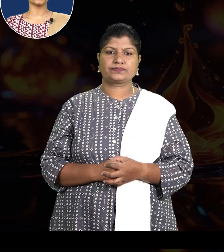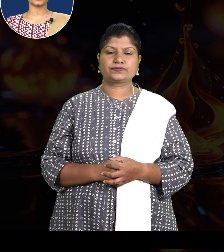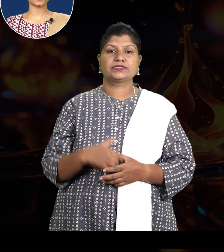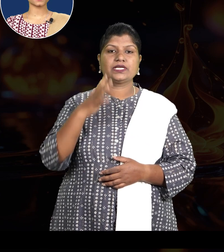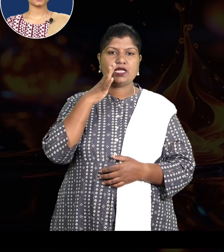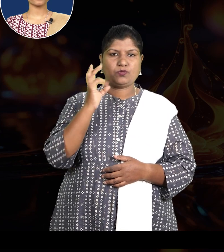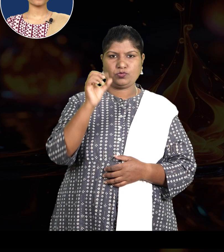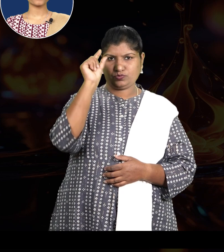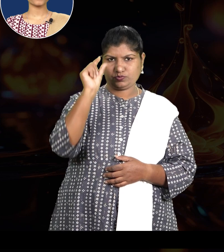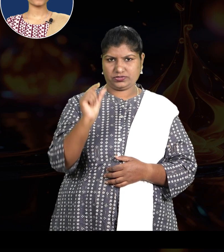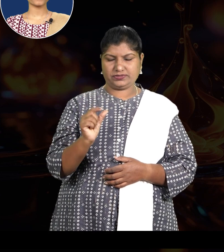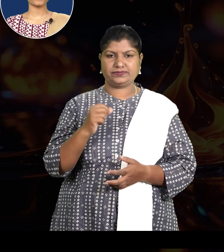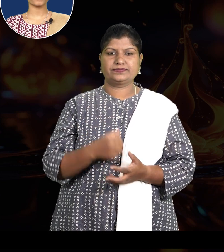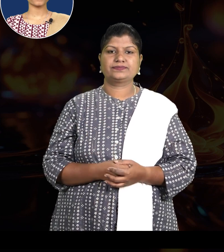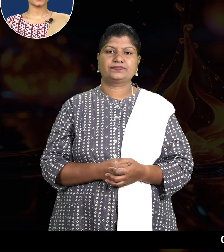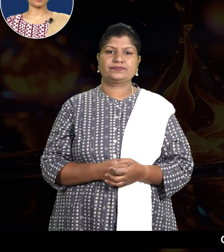Keywords.